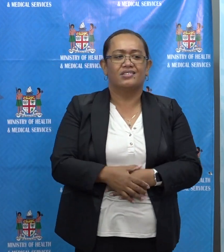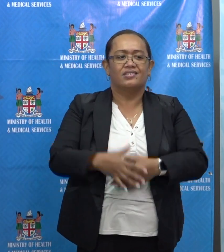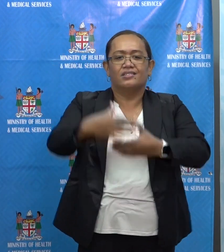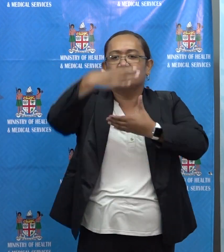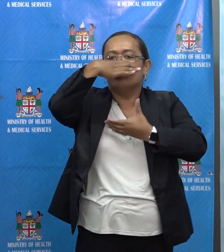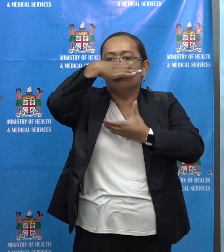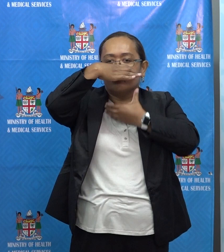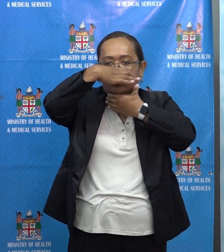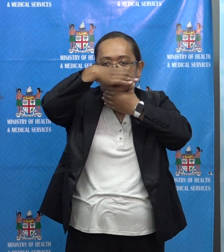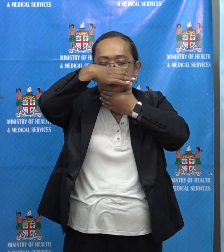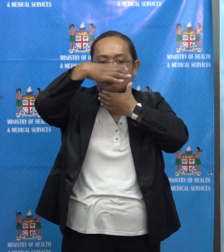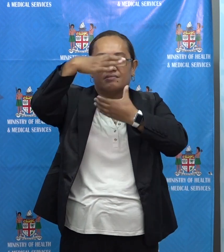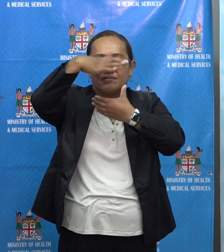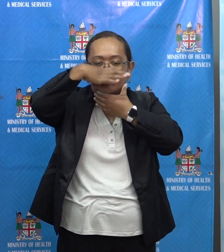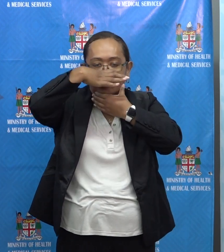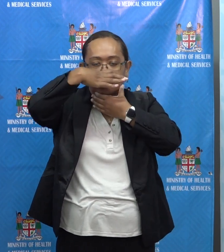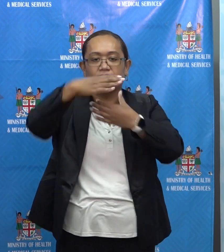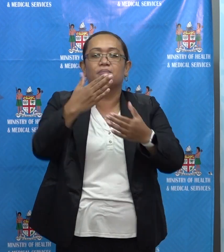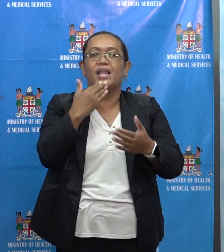protection.